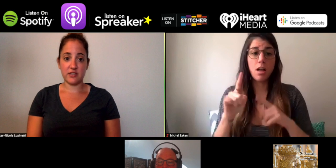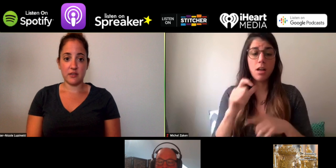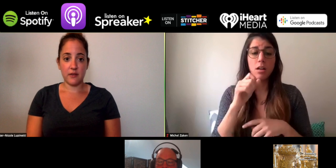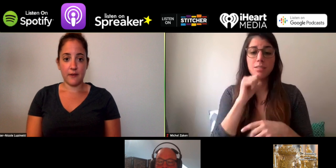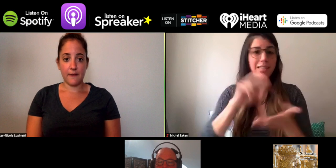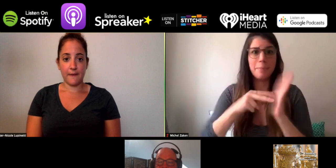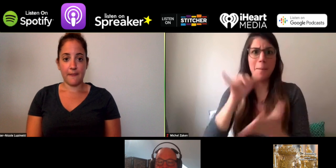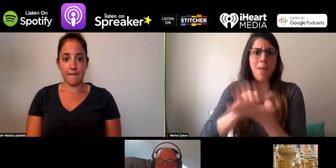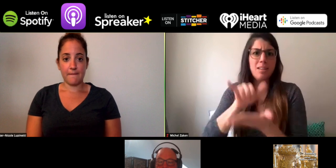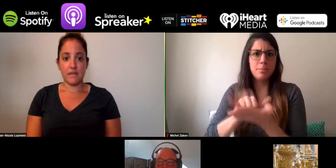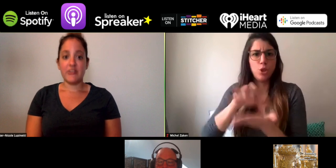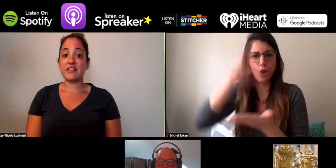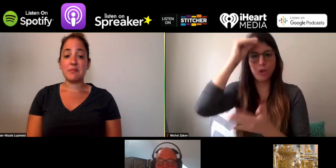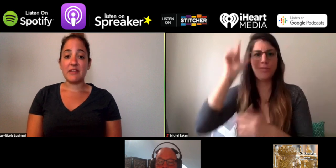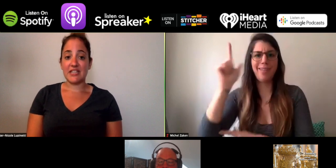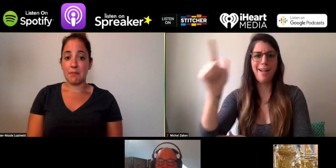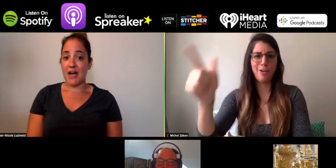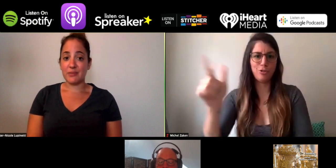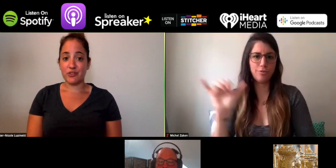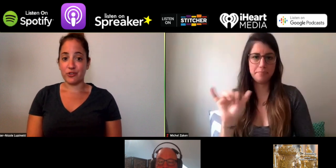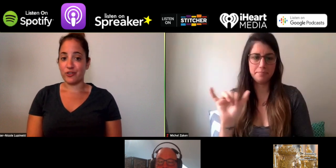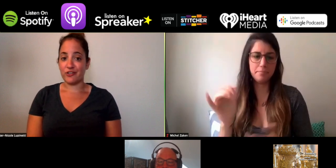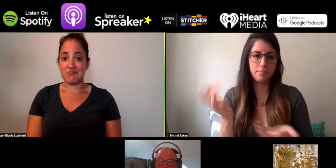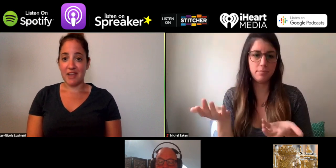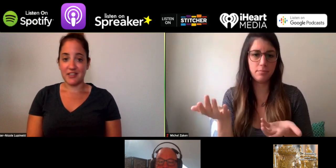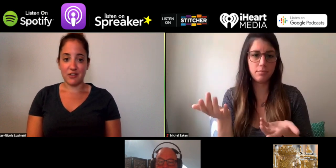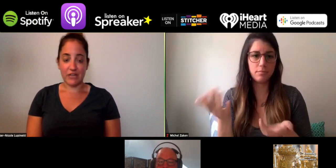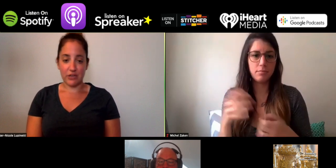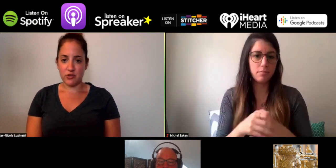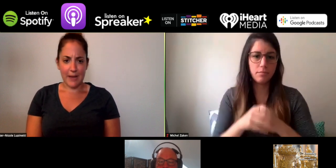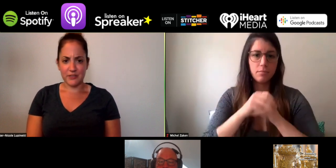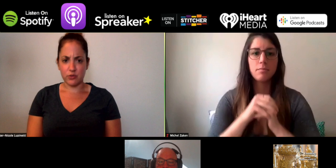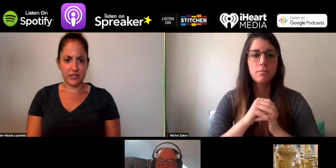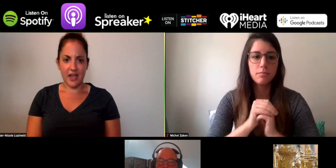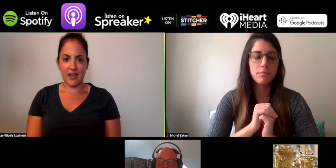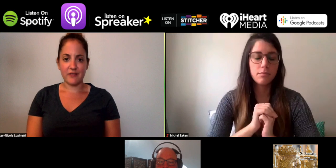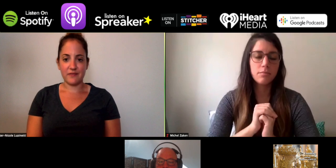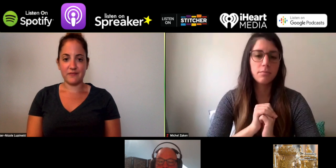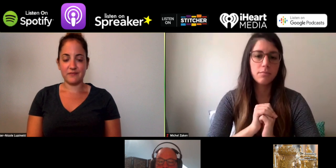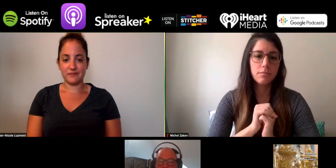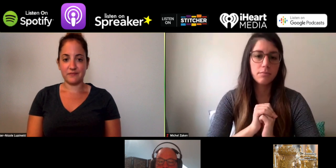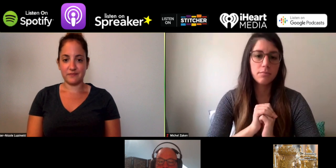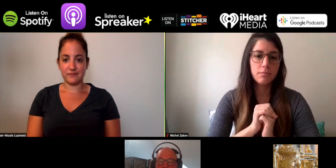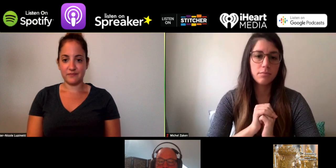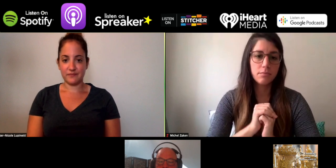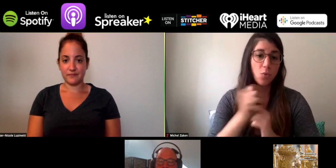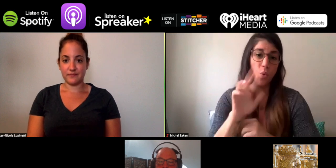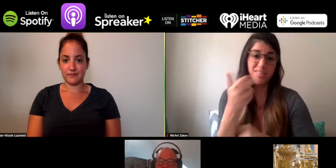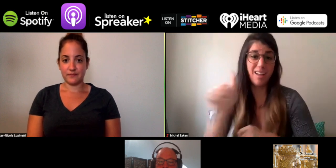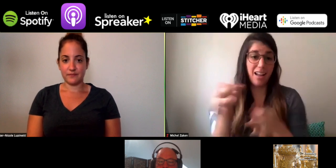ages. That doesn't mean that it's impossible to learn ASL later. You absolutely can.